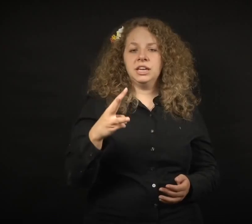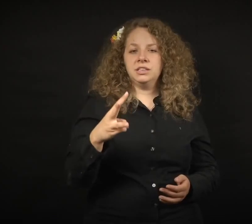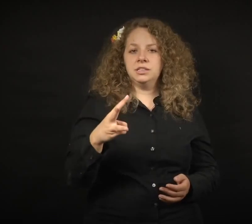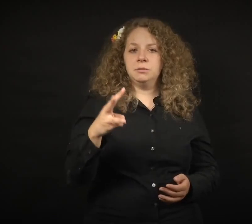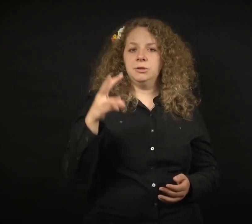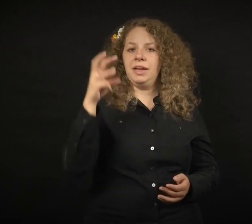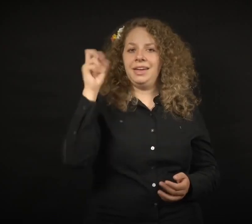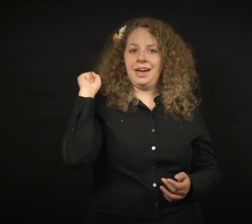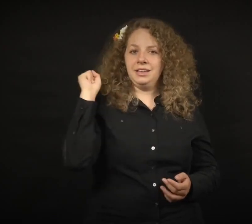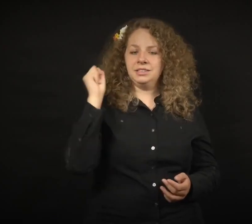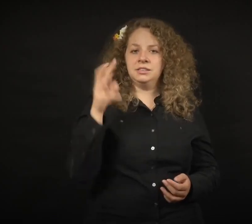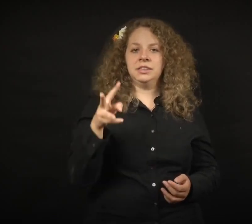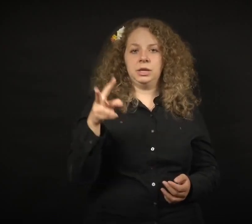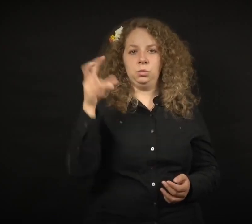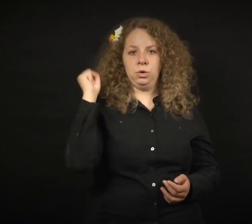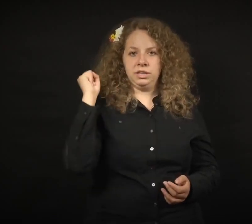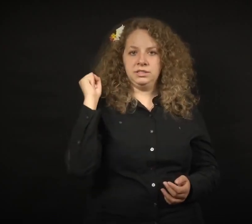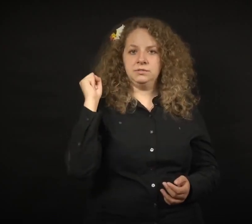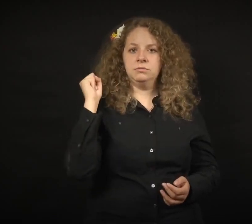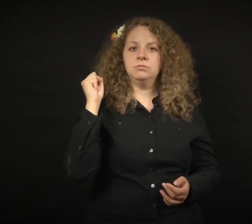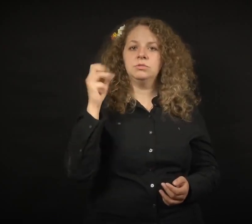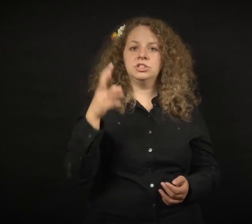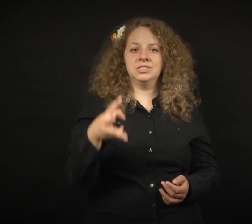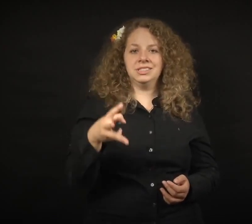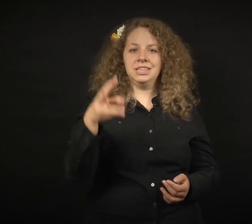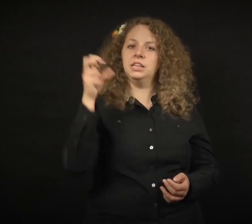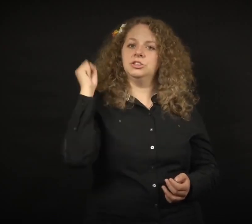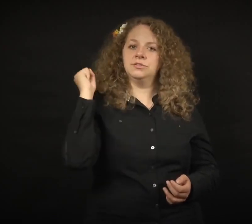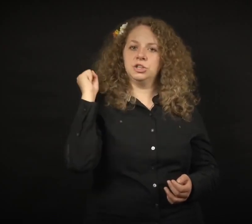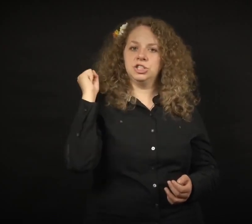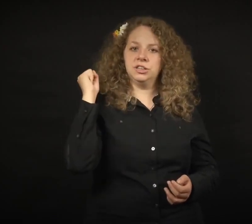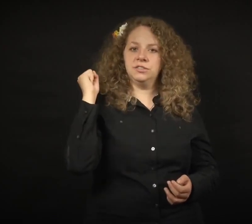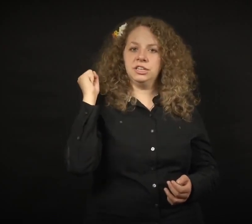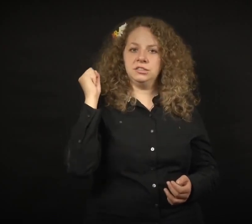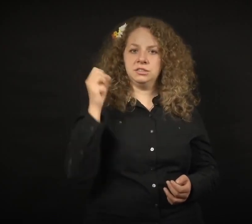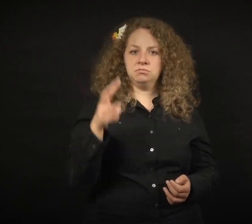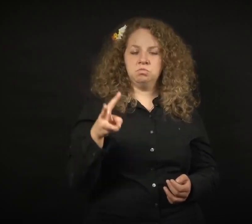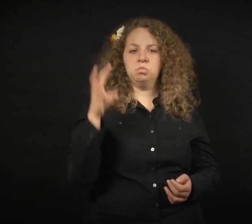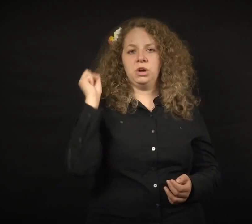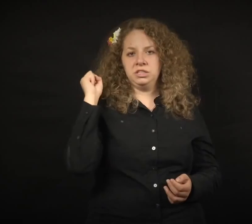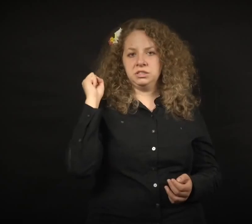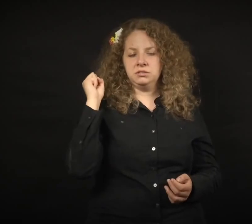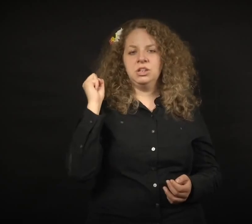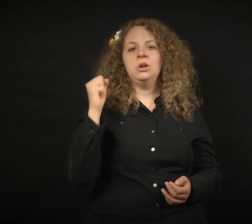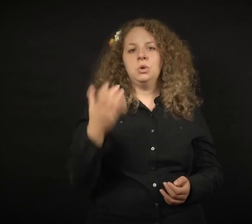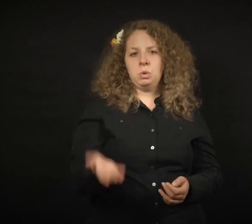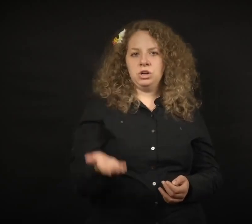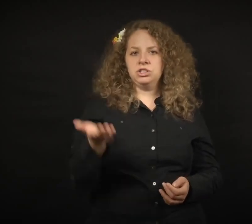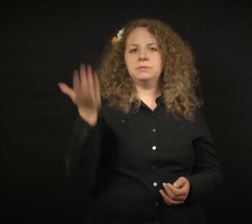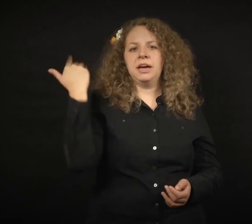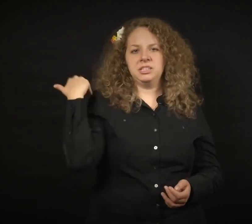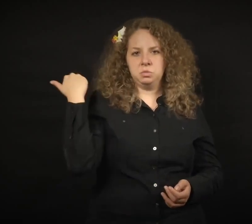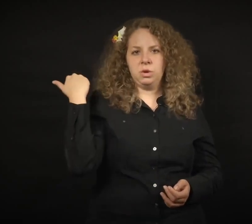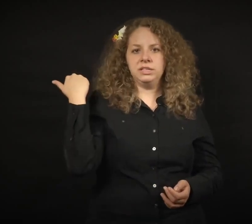a WAS, like was, which is the English version of this, was, or just past